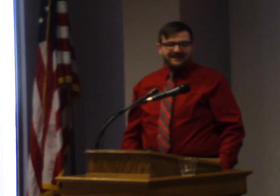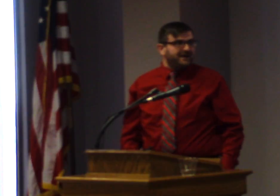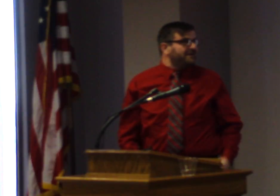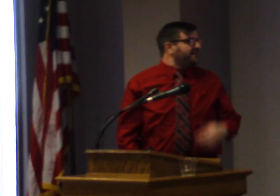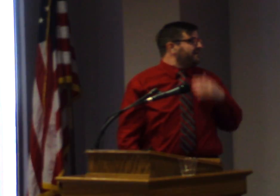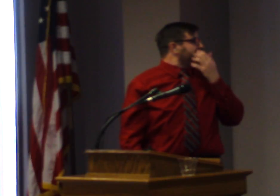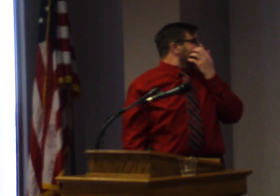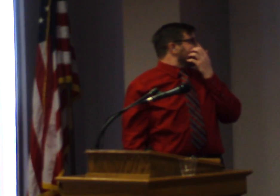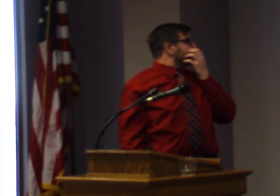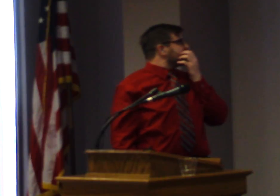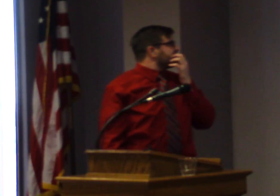Now,